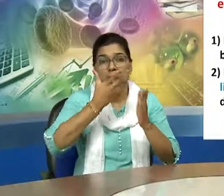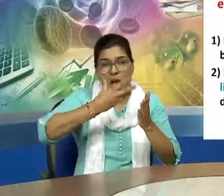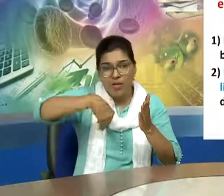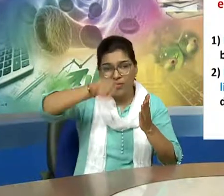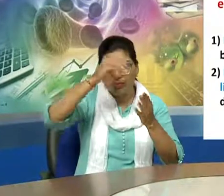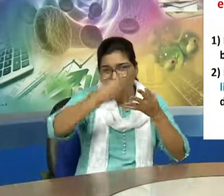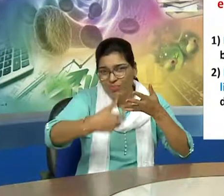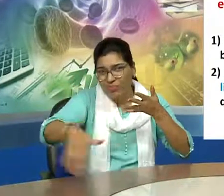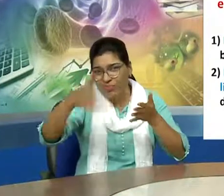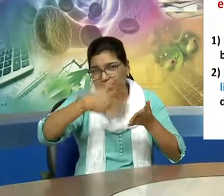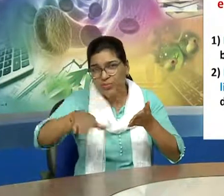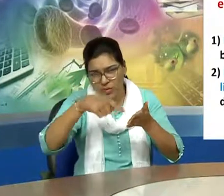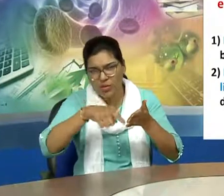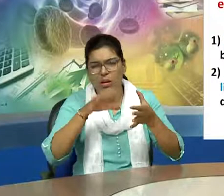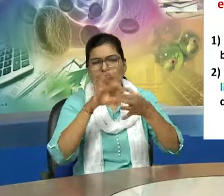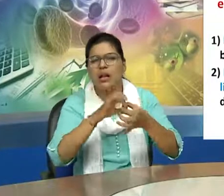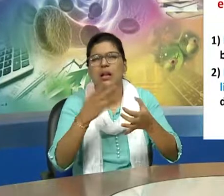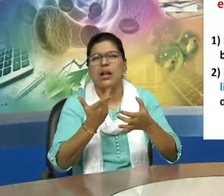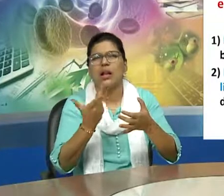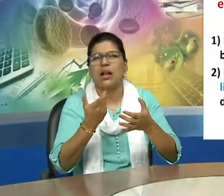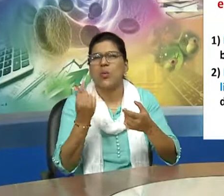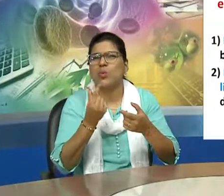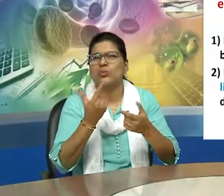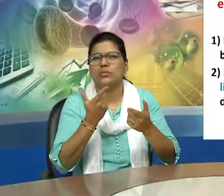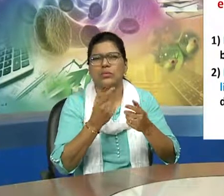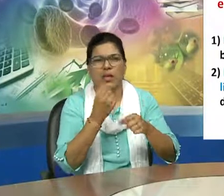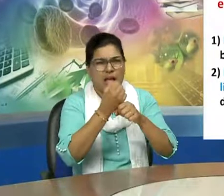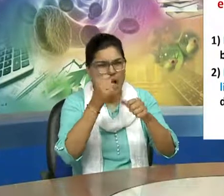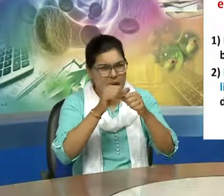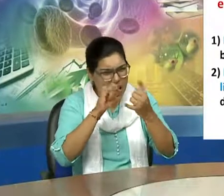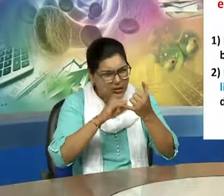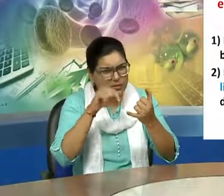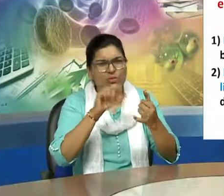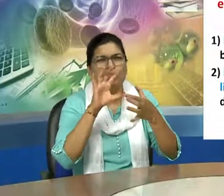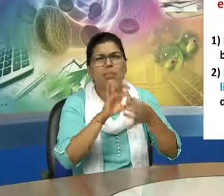and the liquid effluent, or you can say the liquid waste material,